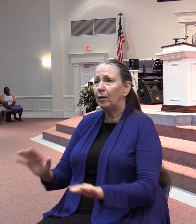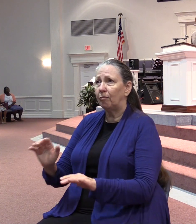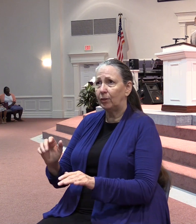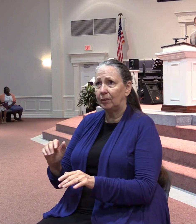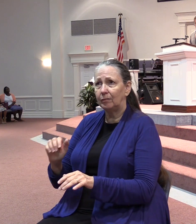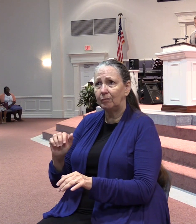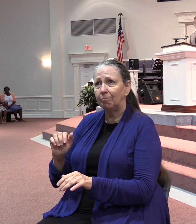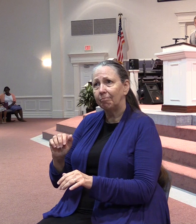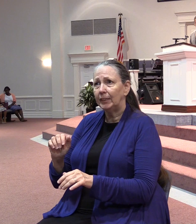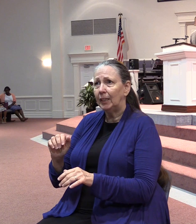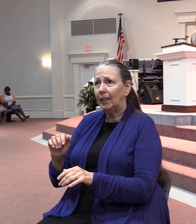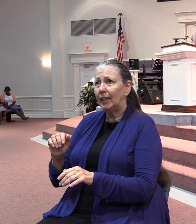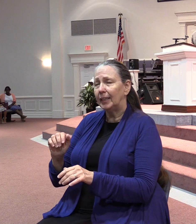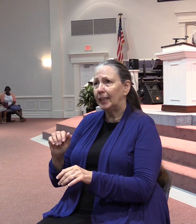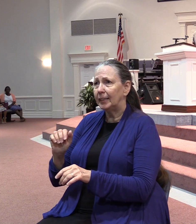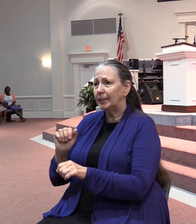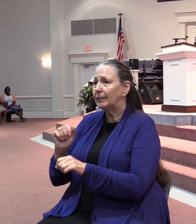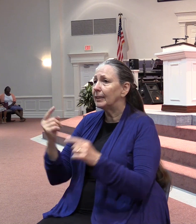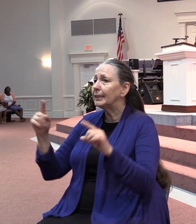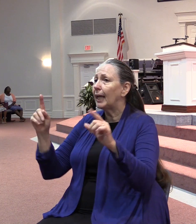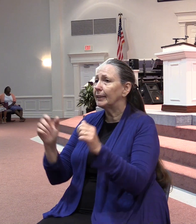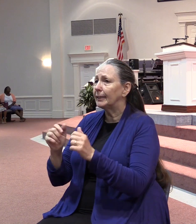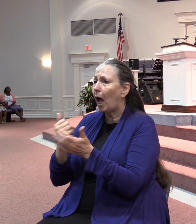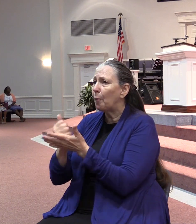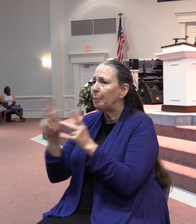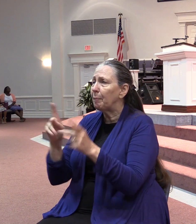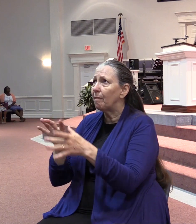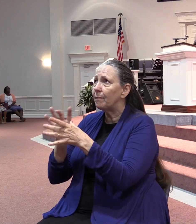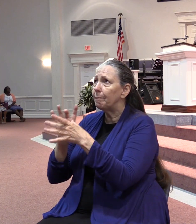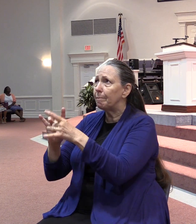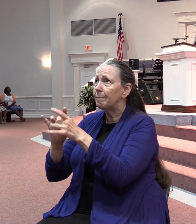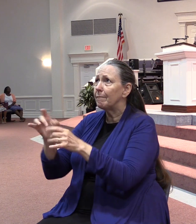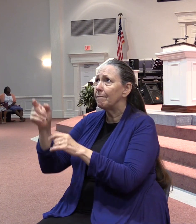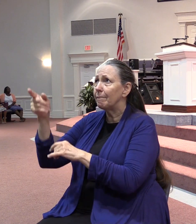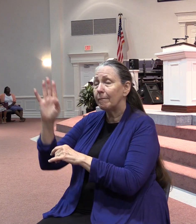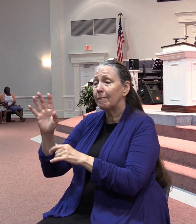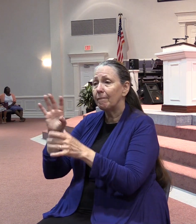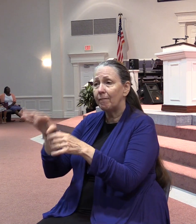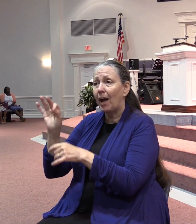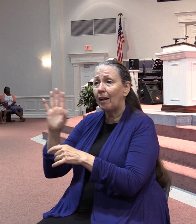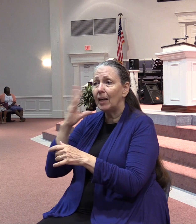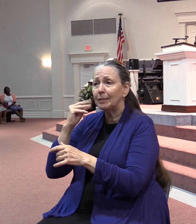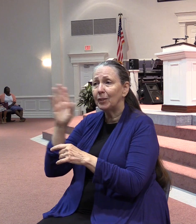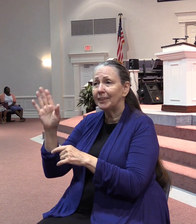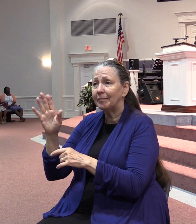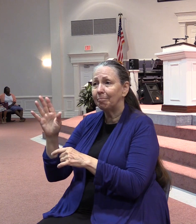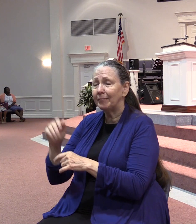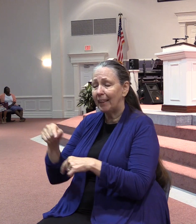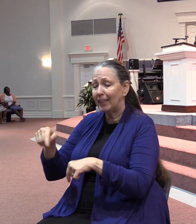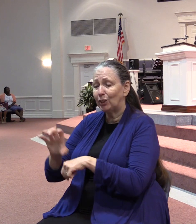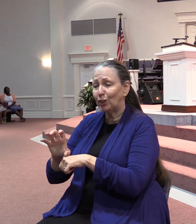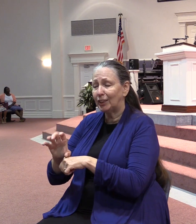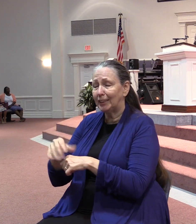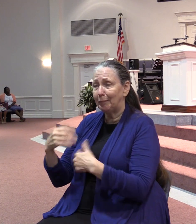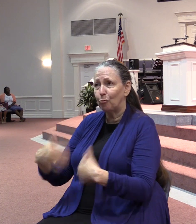well. Under the leadership of Brother and Sister Arnold, this church has done better than